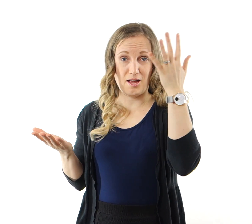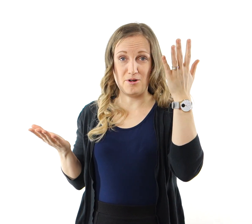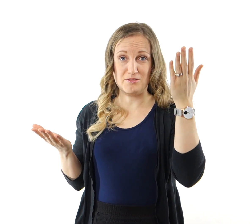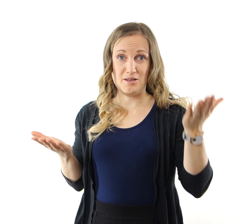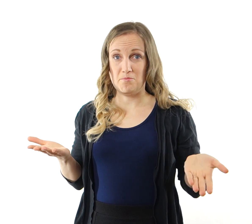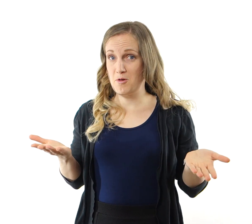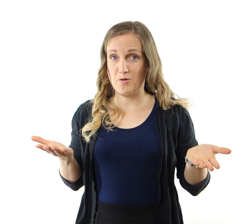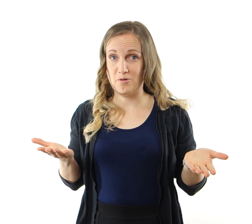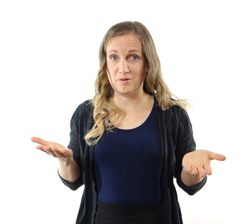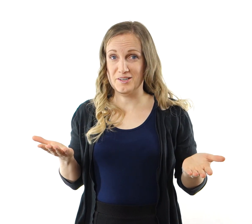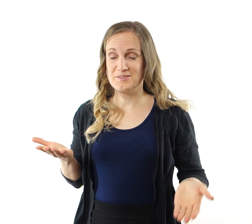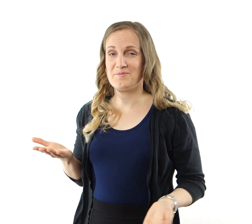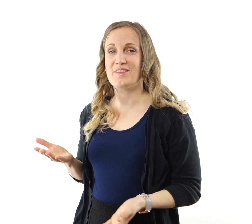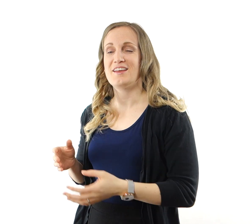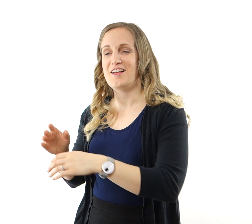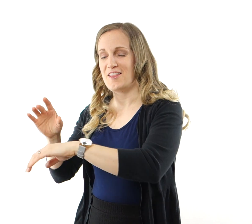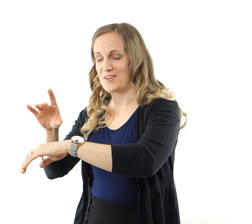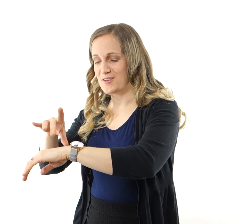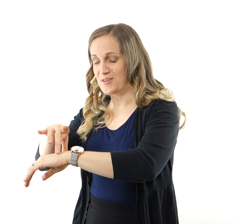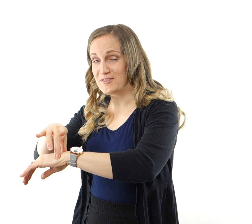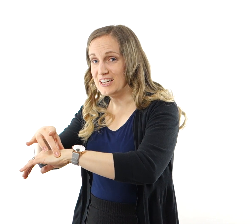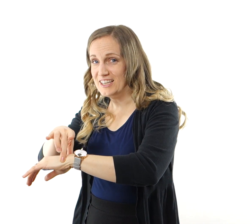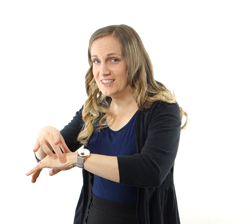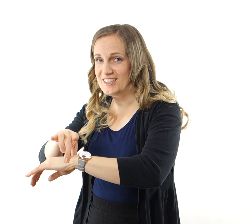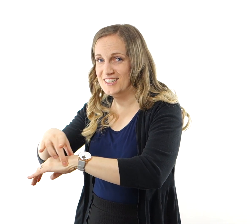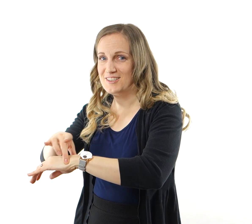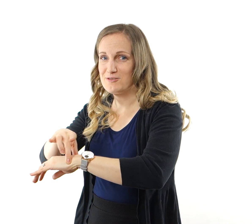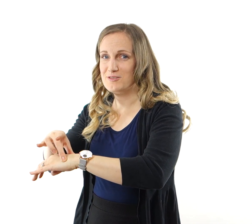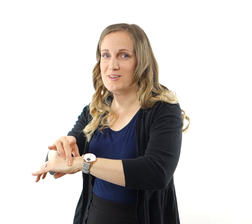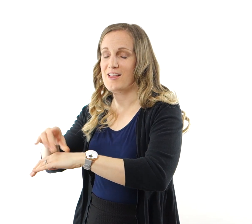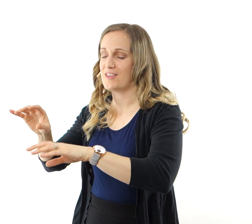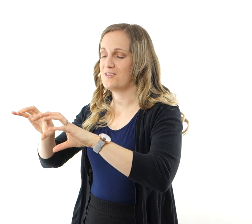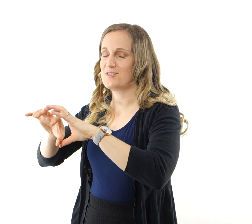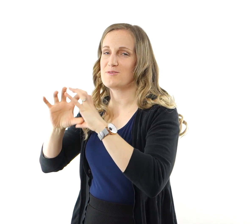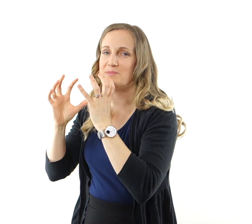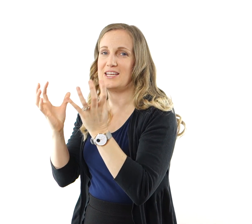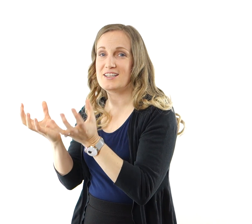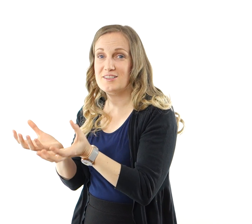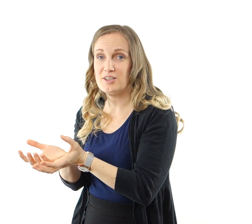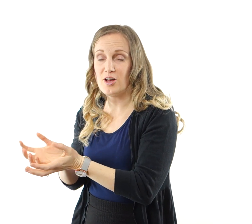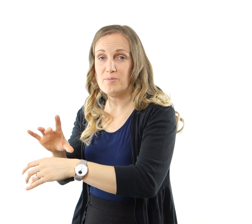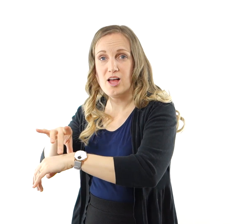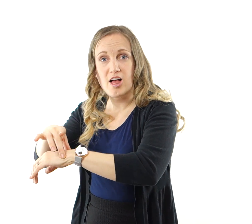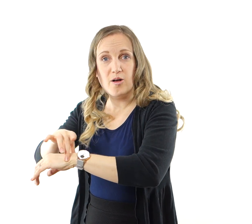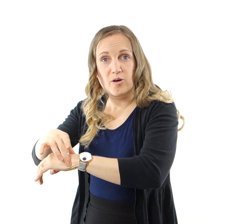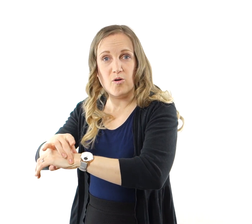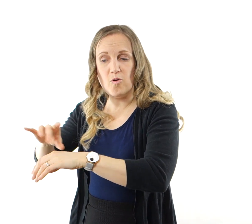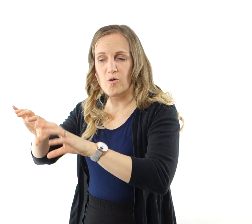eyebrows up, or the earth over here? Then you just repeat the globe, or,